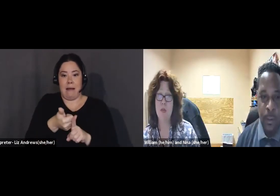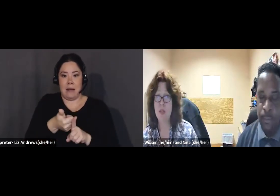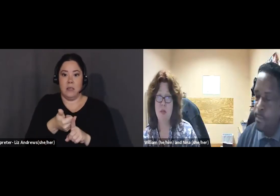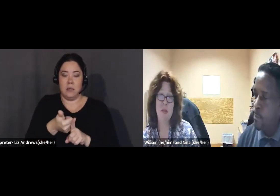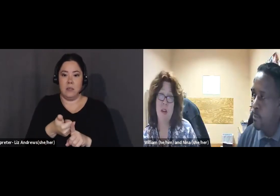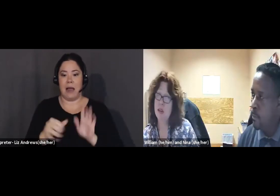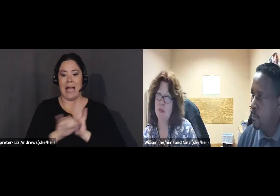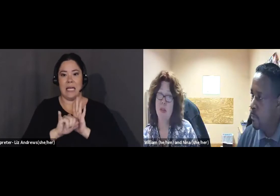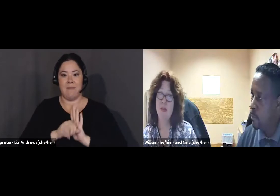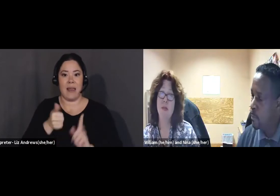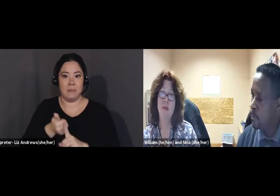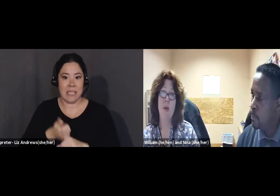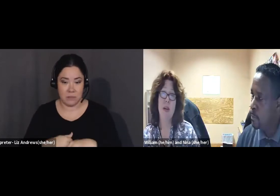themselves.